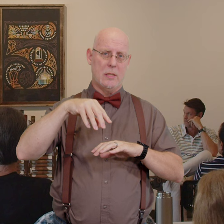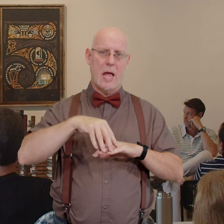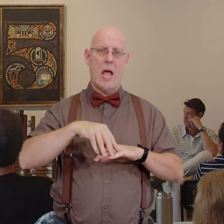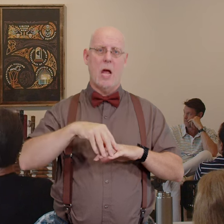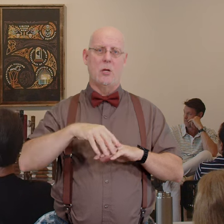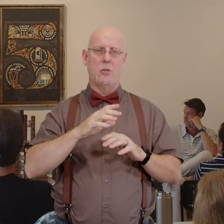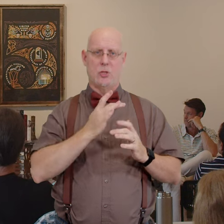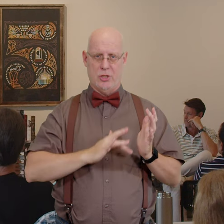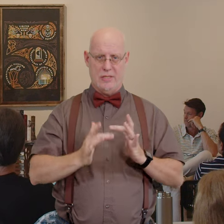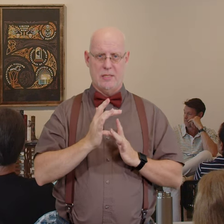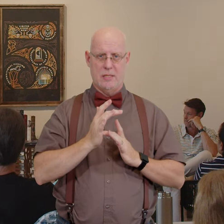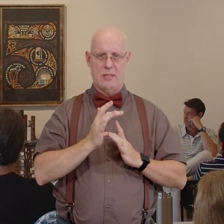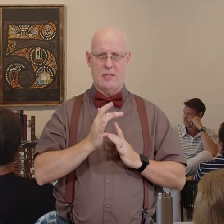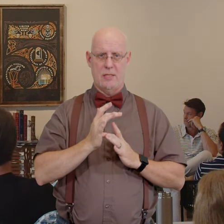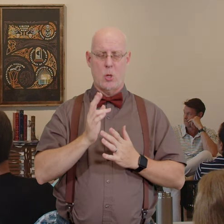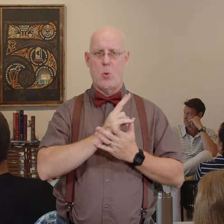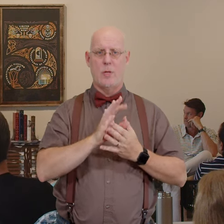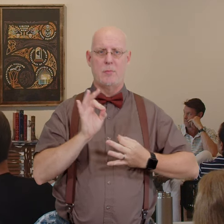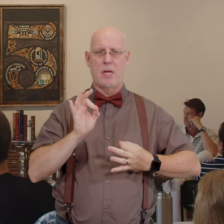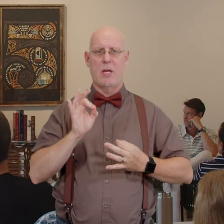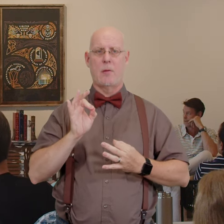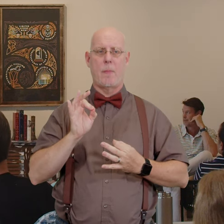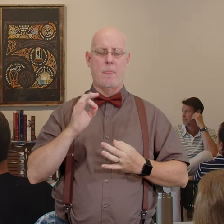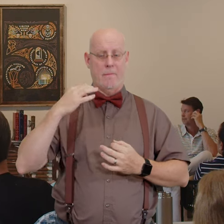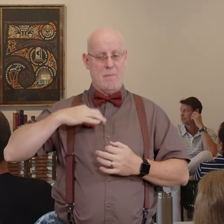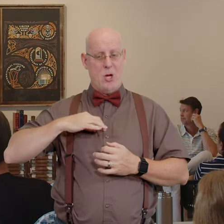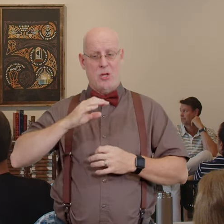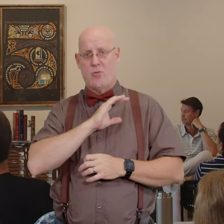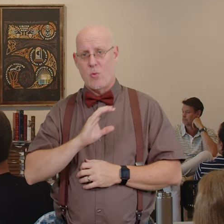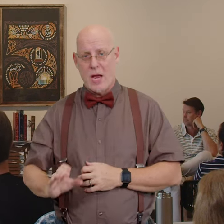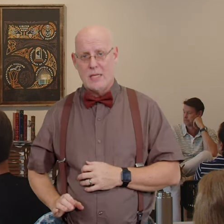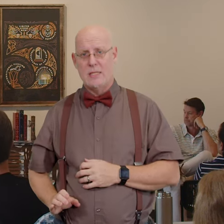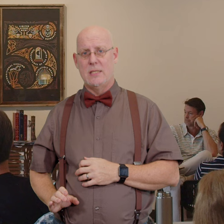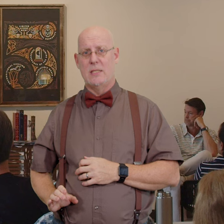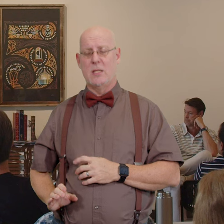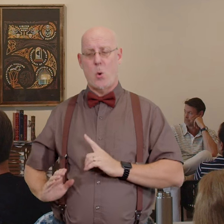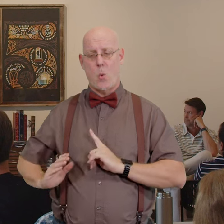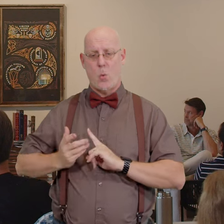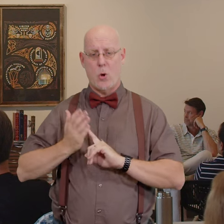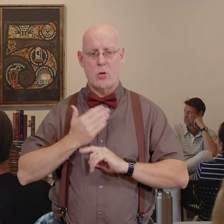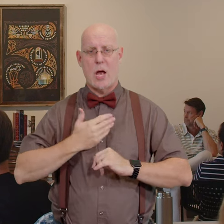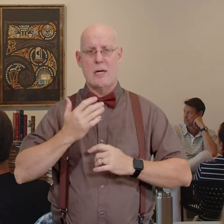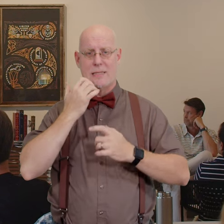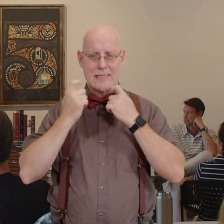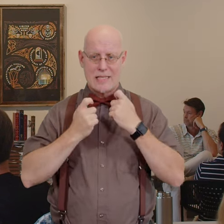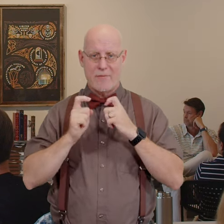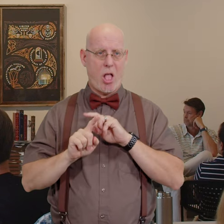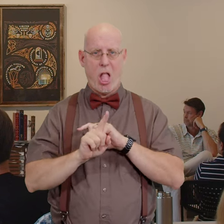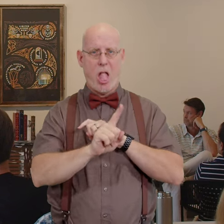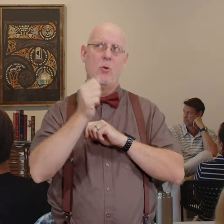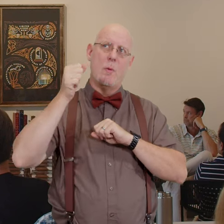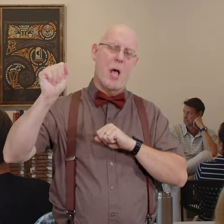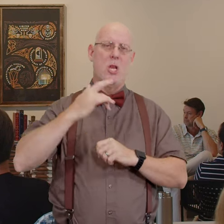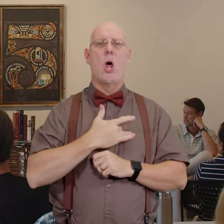you Christ Jesus, and the Holy Spirit takes the merits of Christ and woos our sinful, swimming